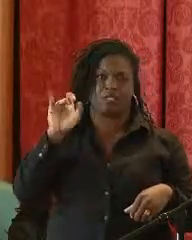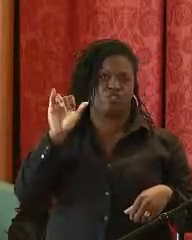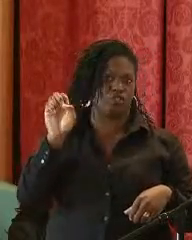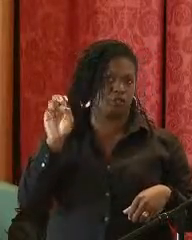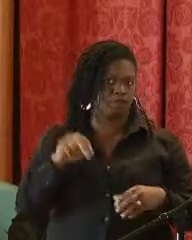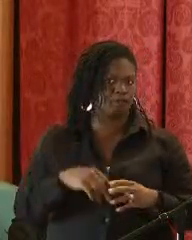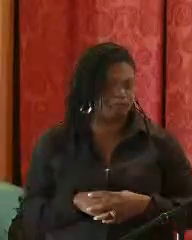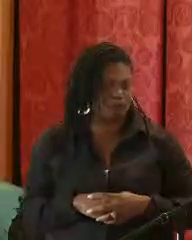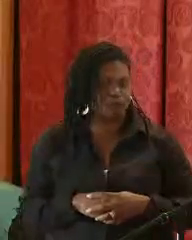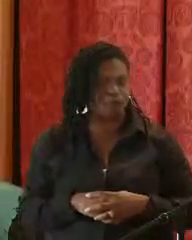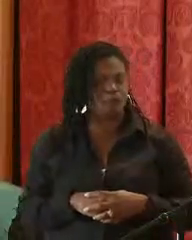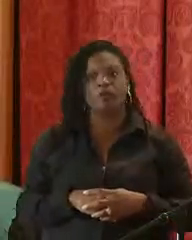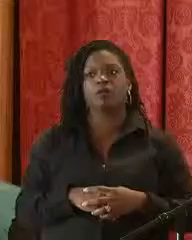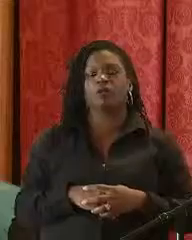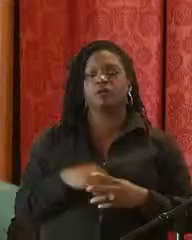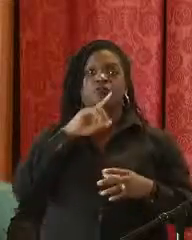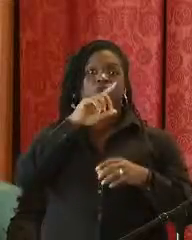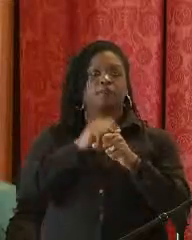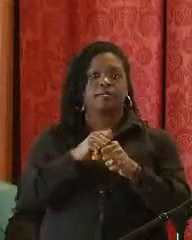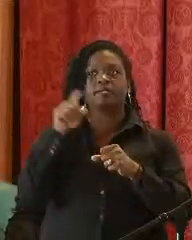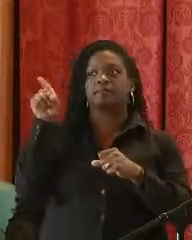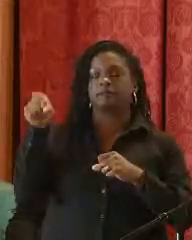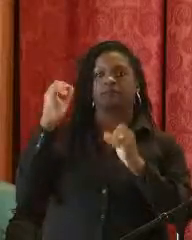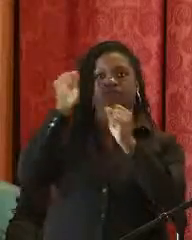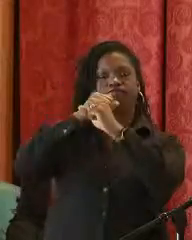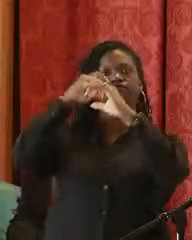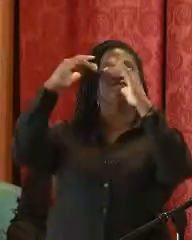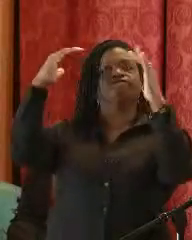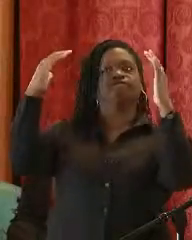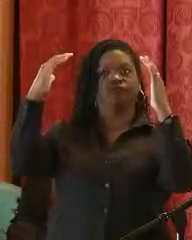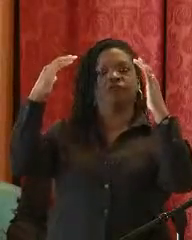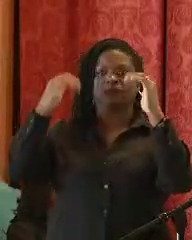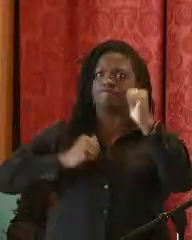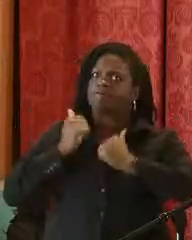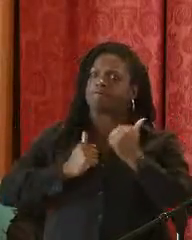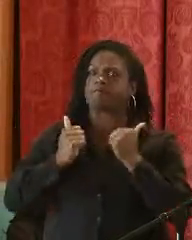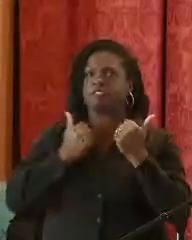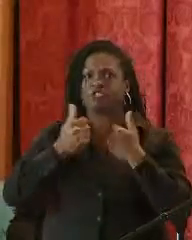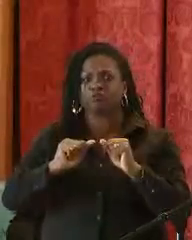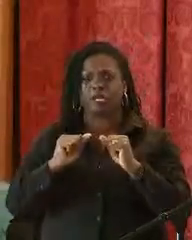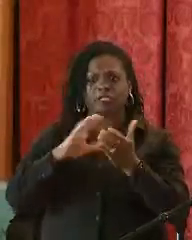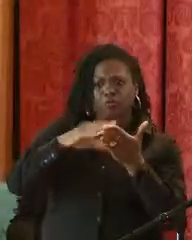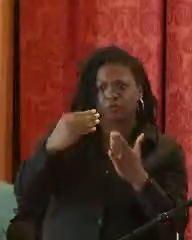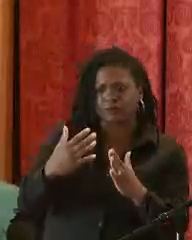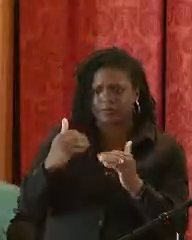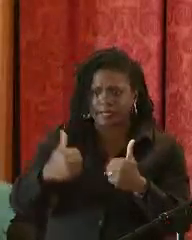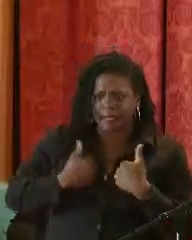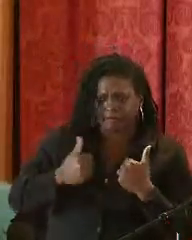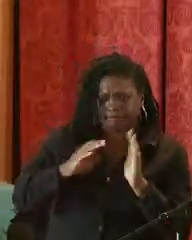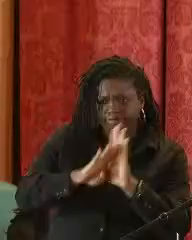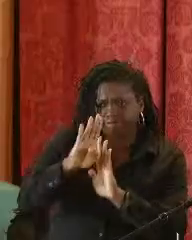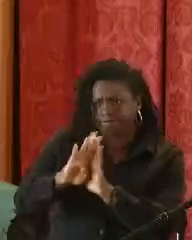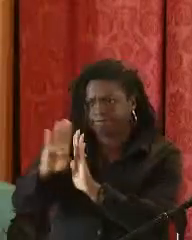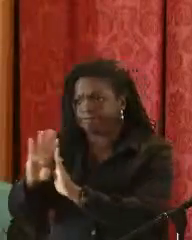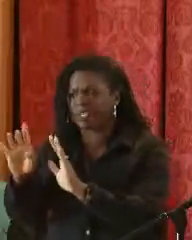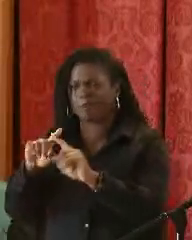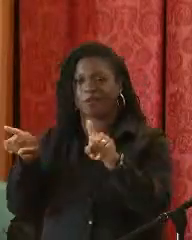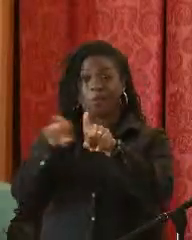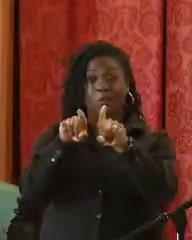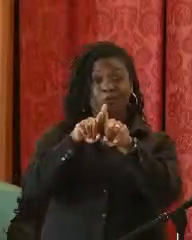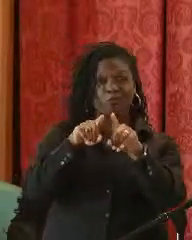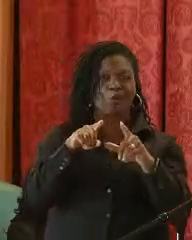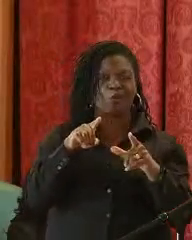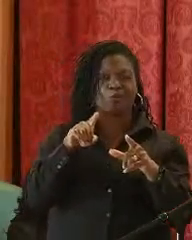While he is a visionary in terms of striving for improvement in the lives of students, he's also a realist. Charlie has